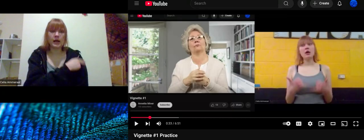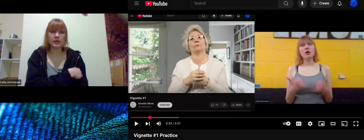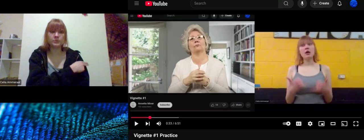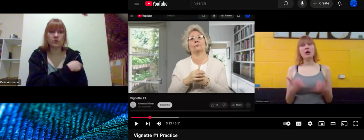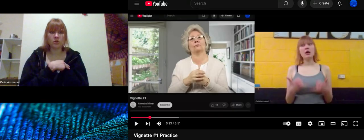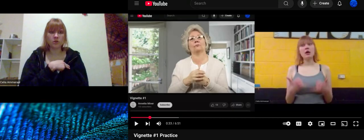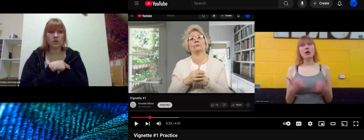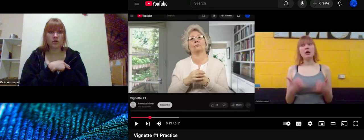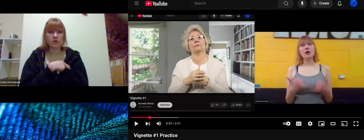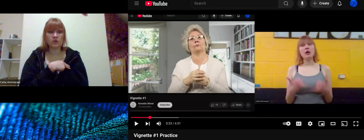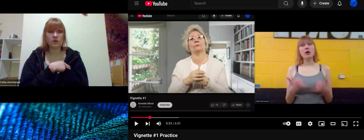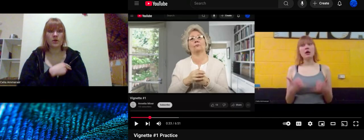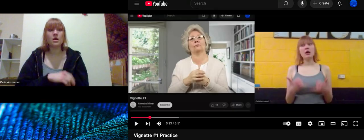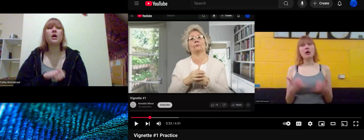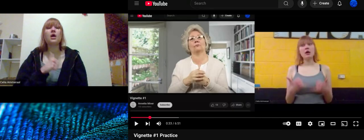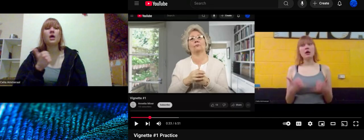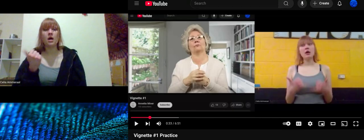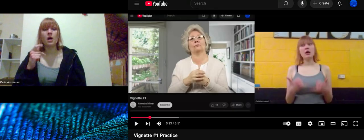Hospital.